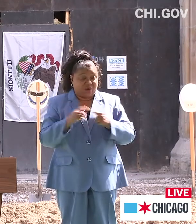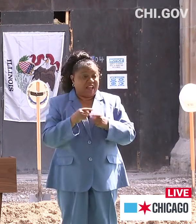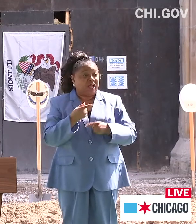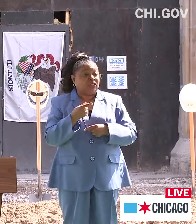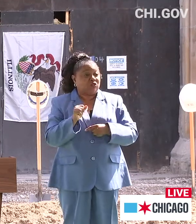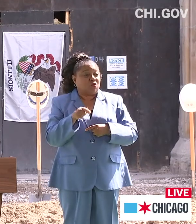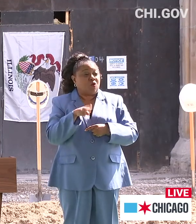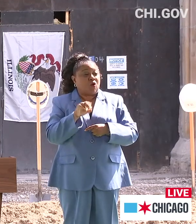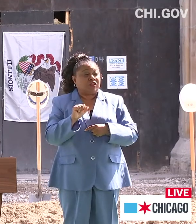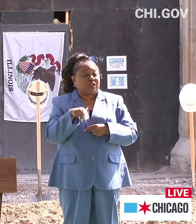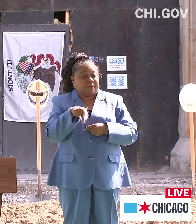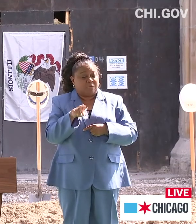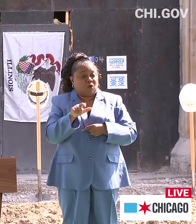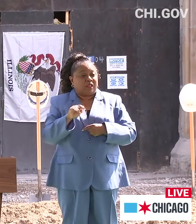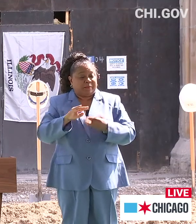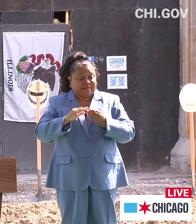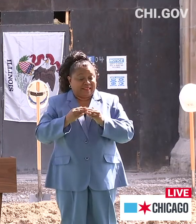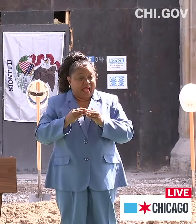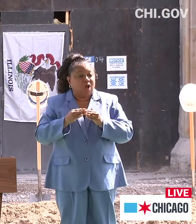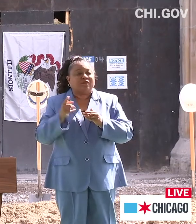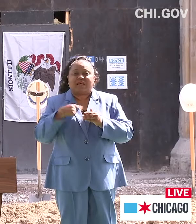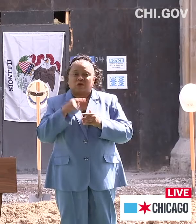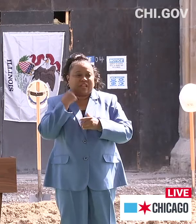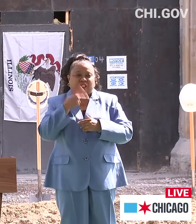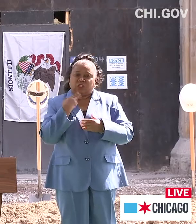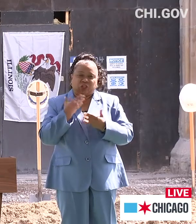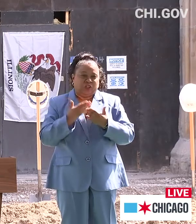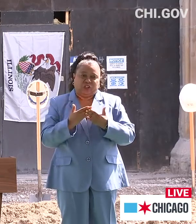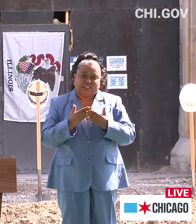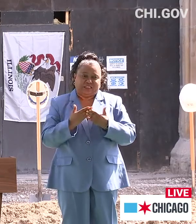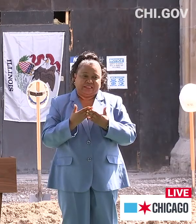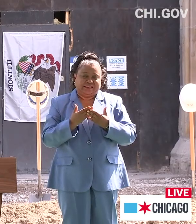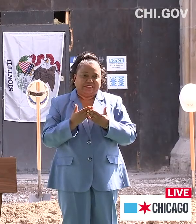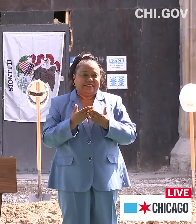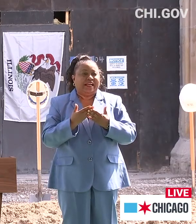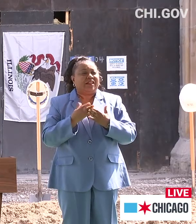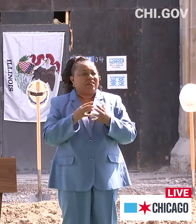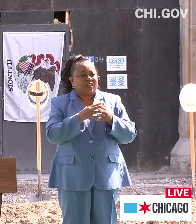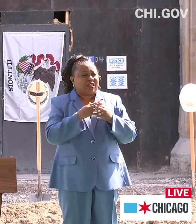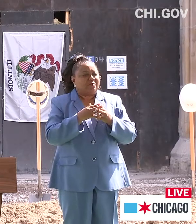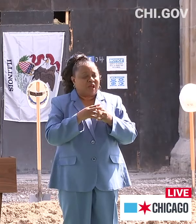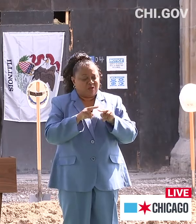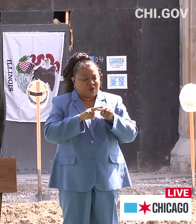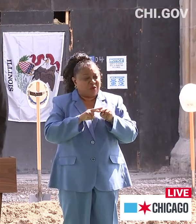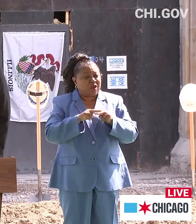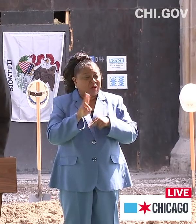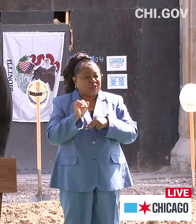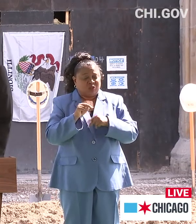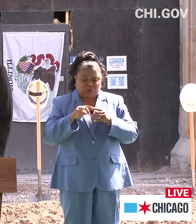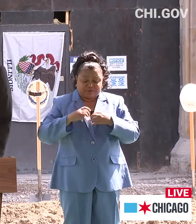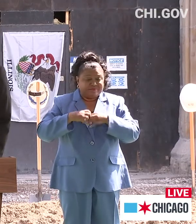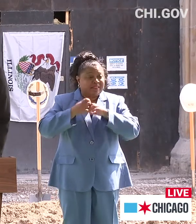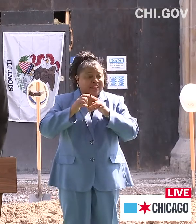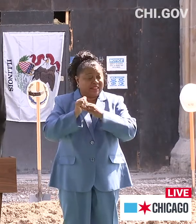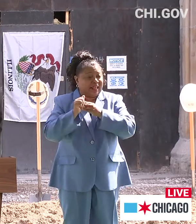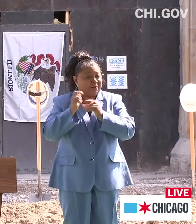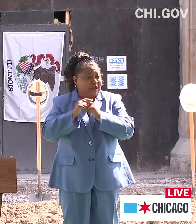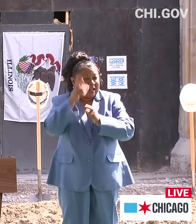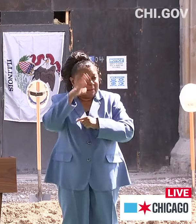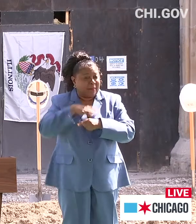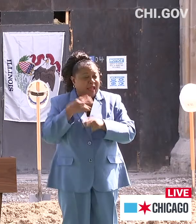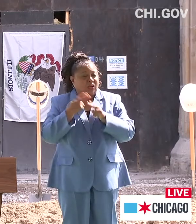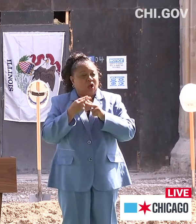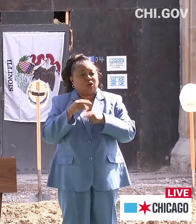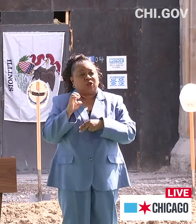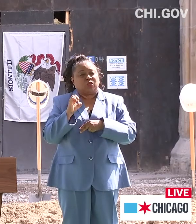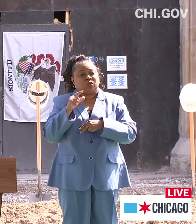George Pullman's company town, things weren't looking so good. And the American Railway Union was headed up by a guy by the name of